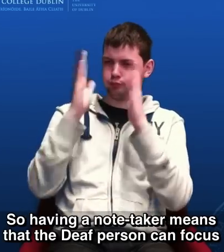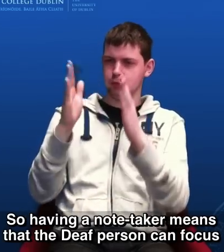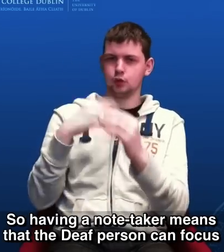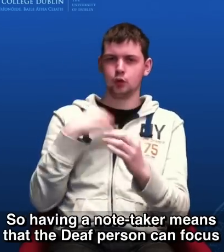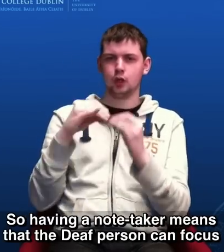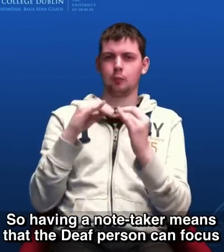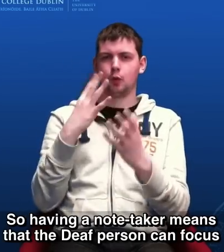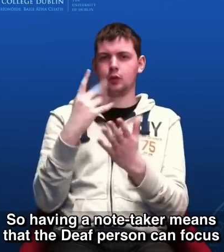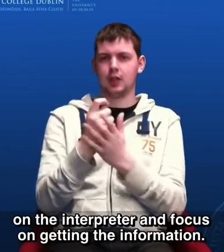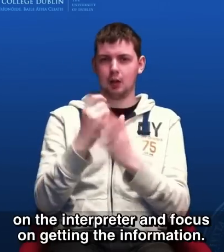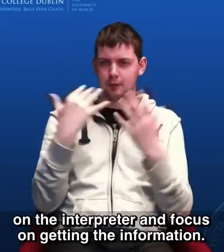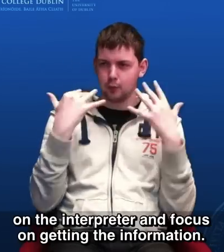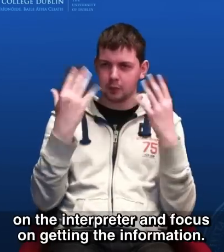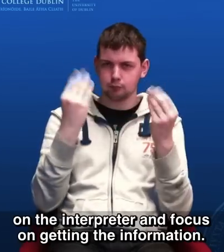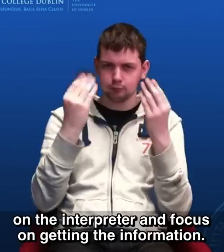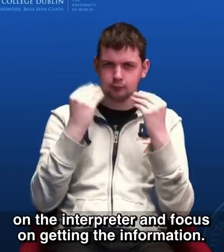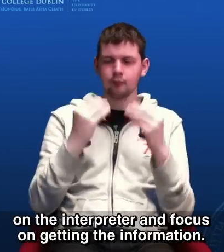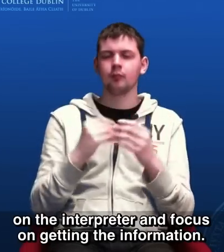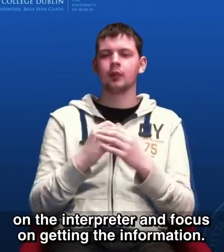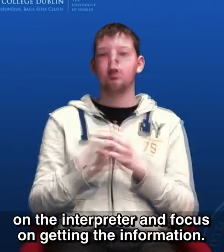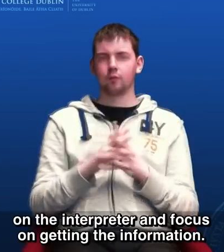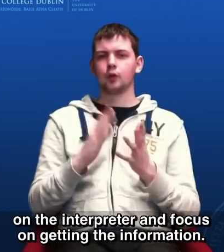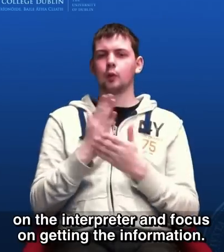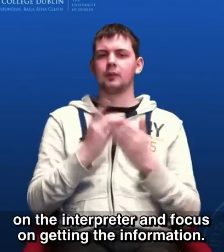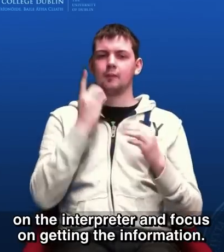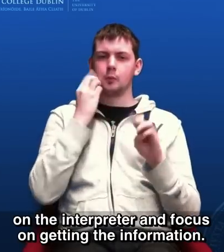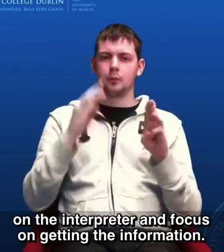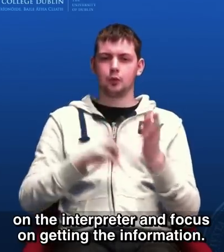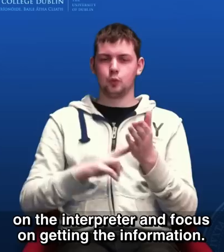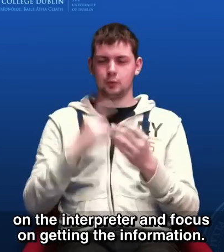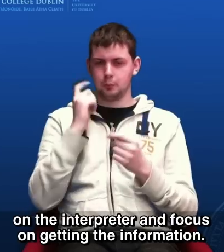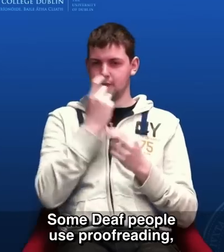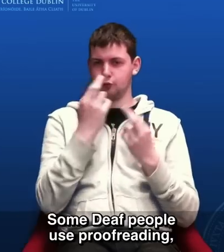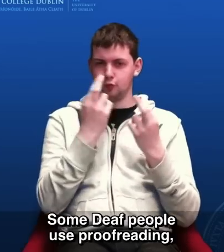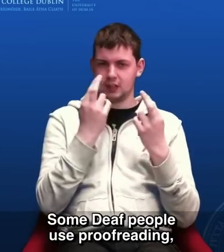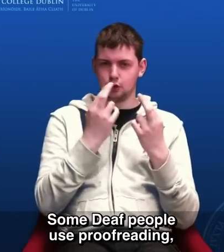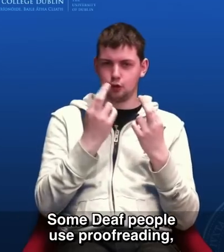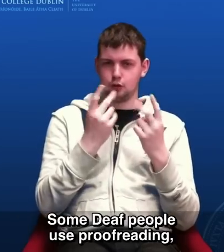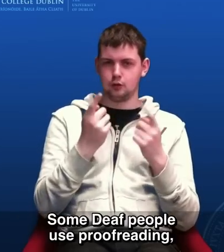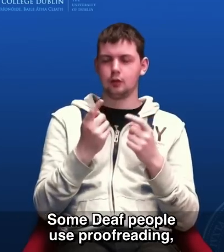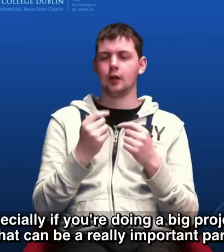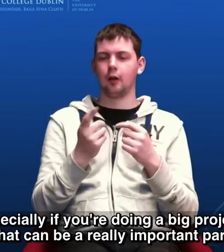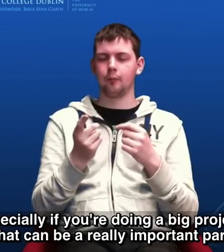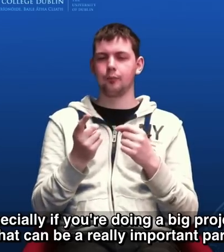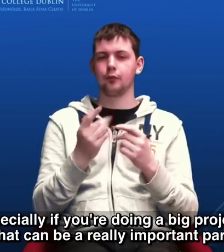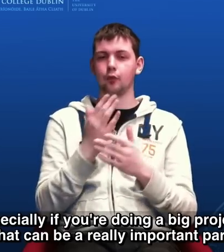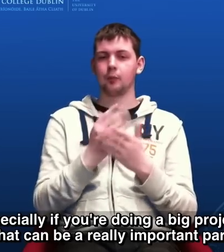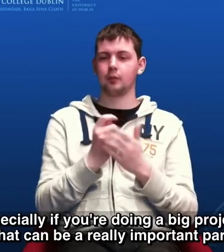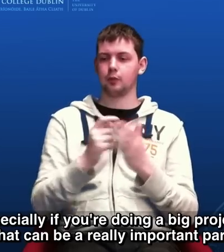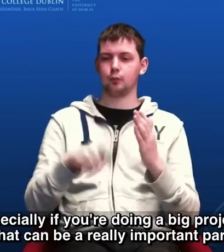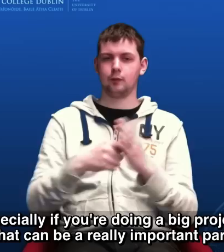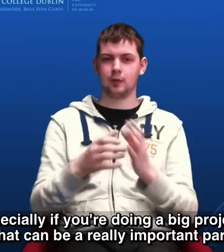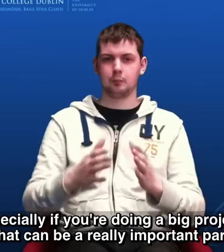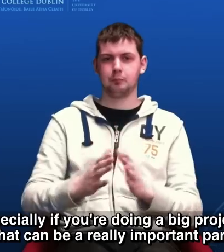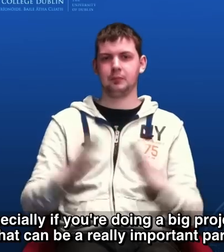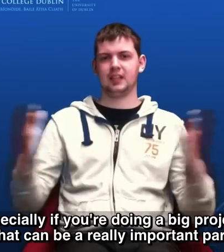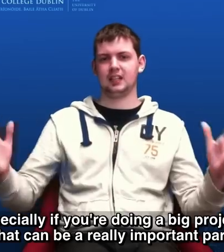deaf person can focus on the interpreter and focus on getting the information. Some deaf people use proofreading, especially if you're doing like a big project.